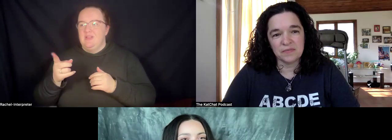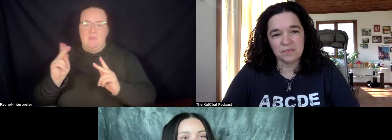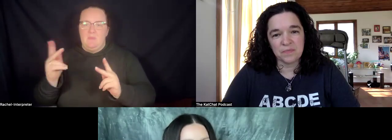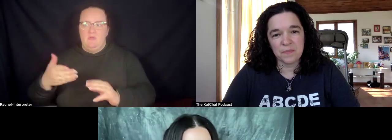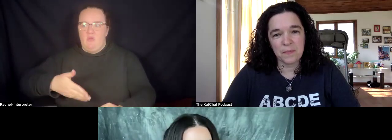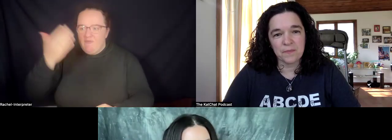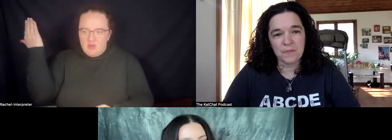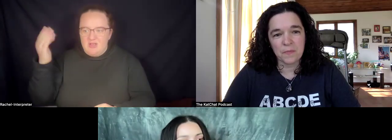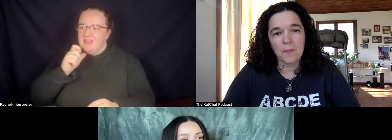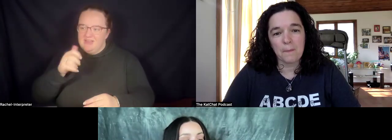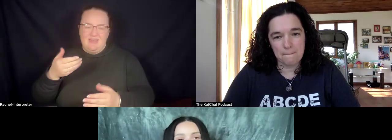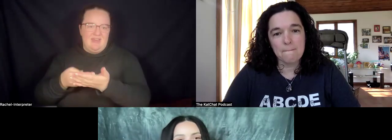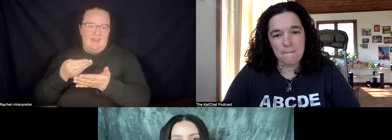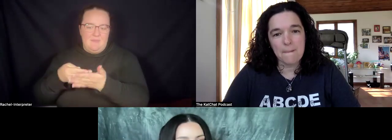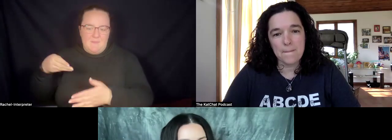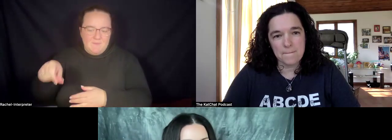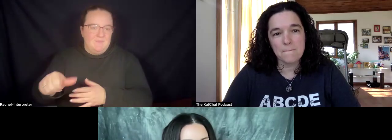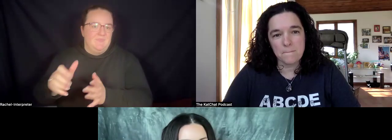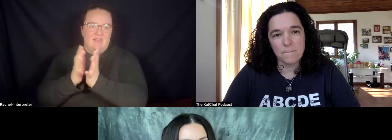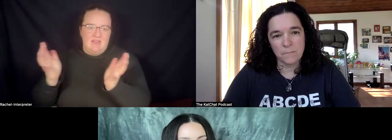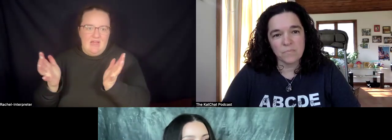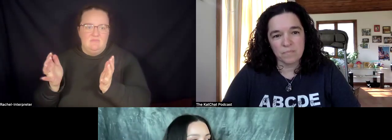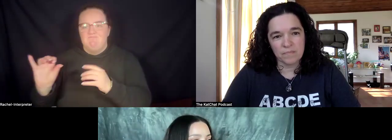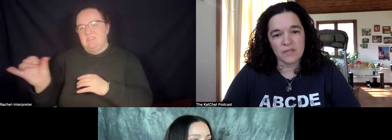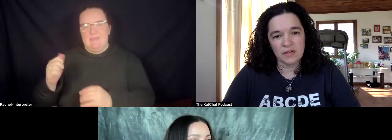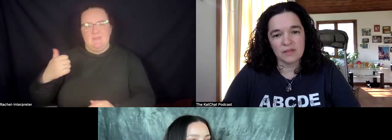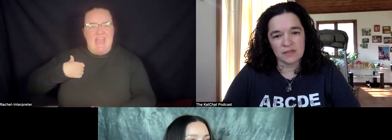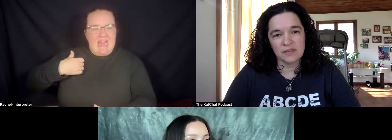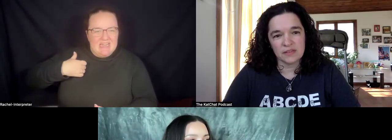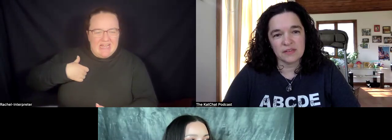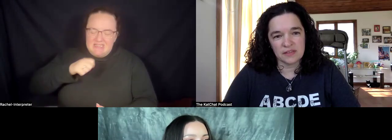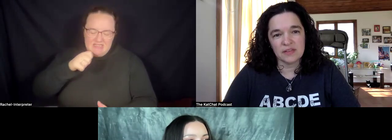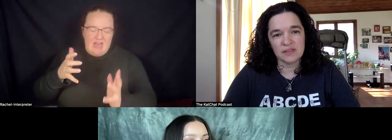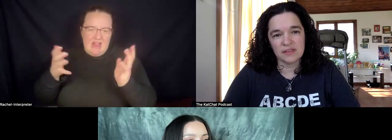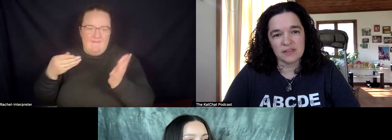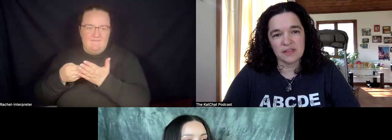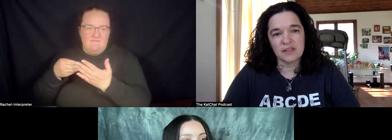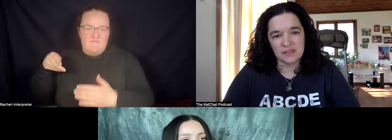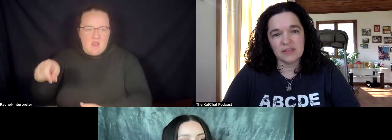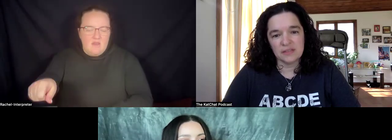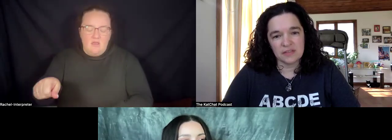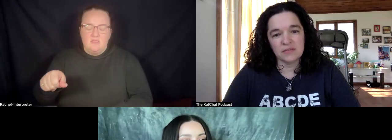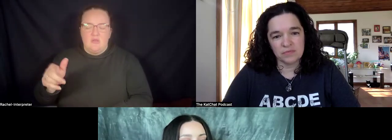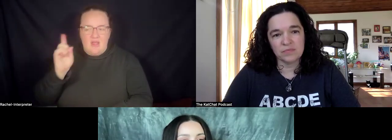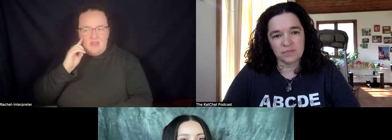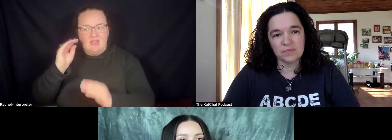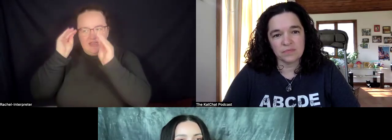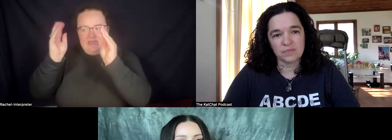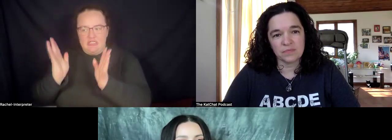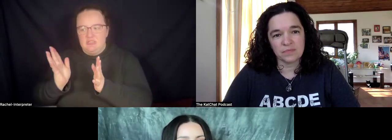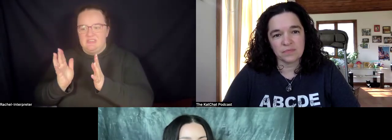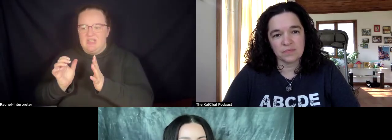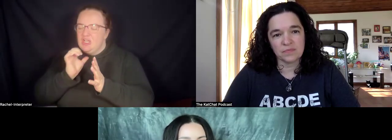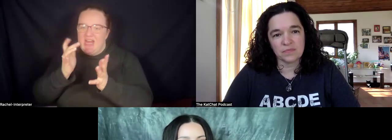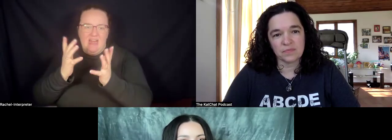and underfunded. We have similar sort of situations in Canada, and I think that teachers are just underappreciated